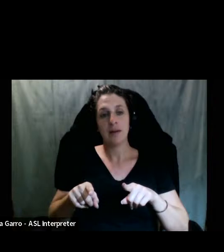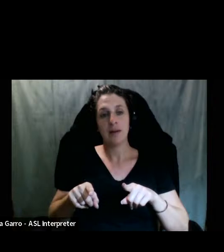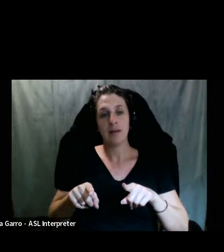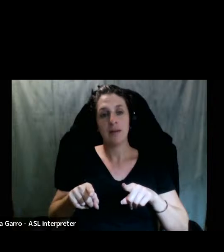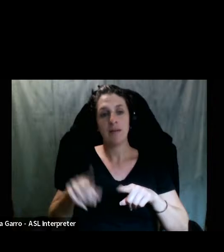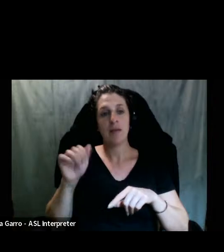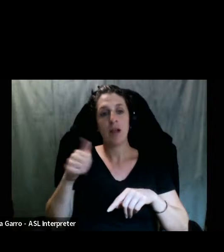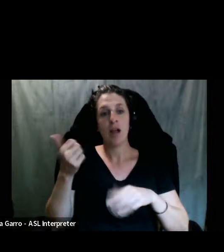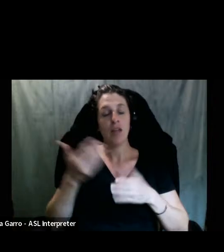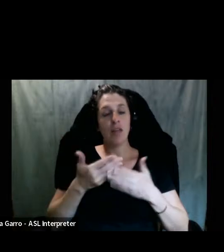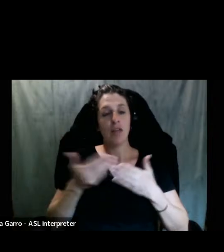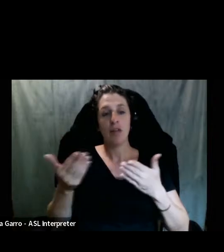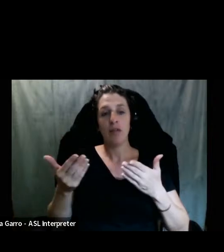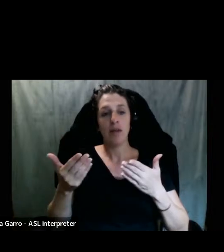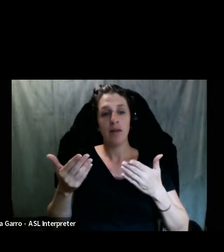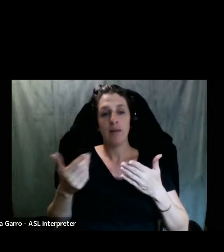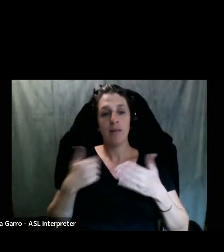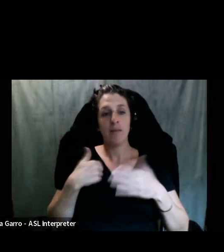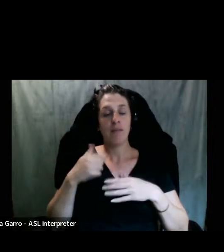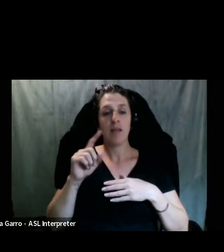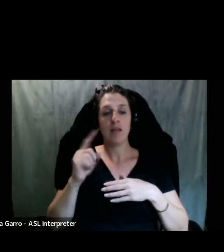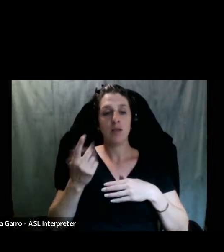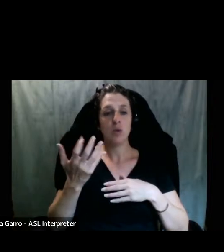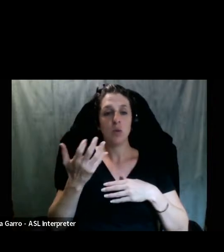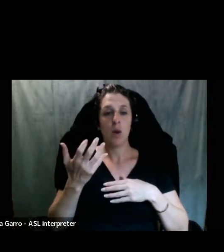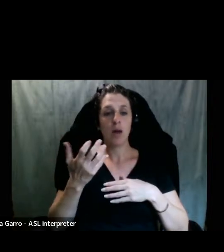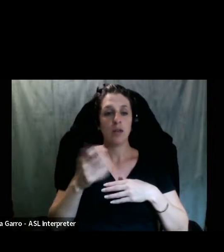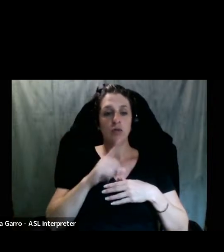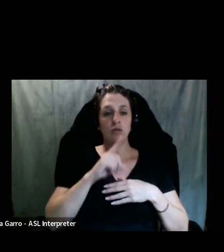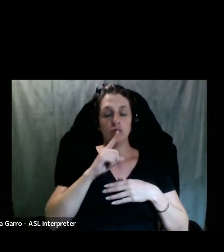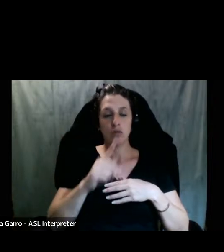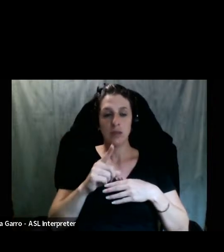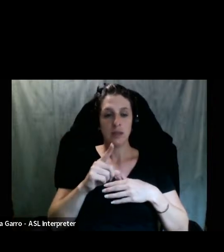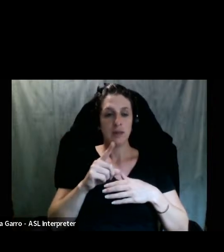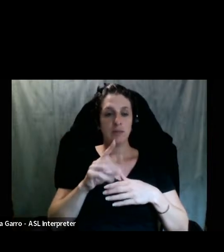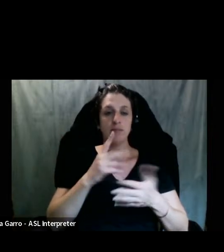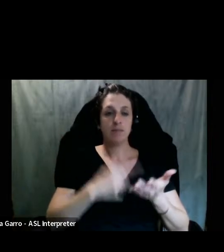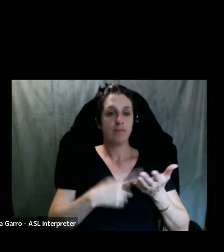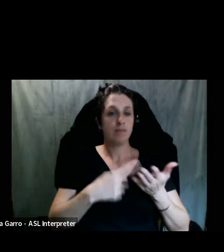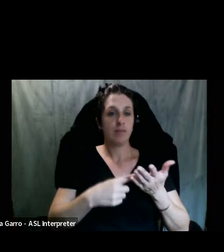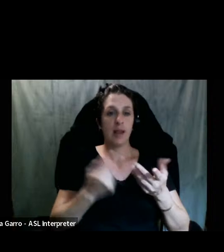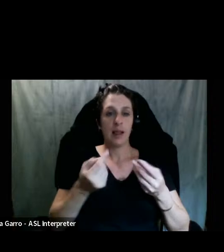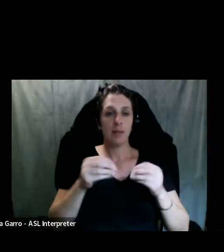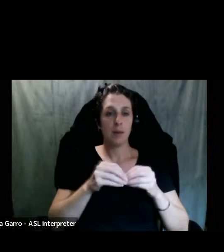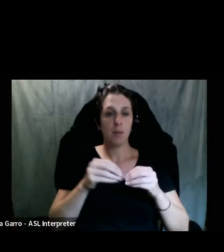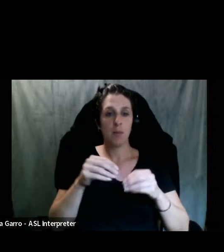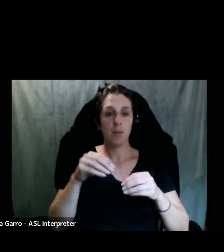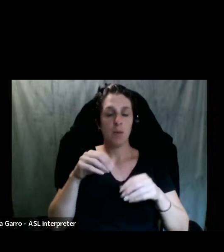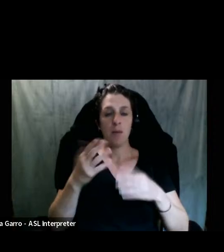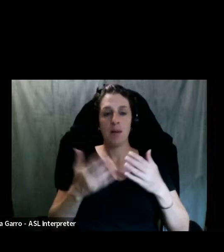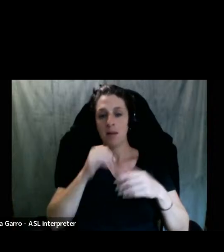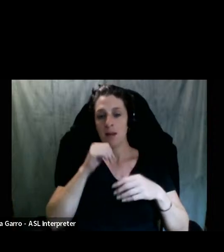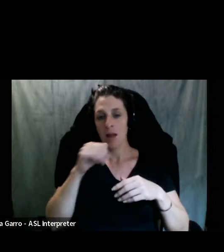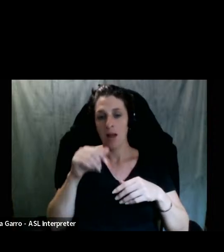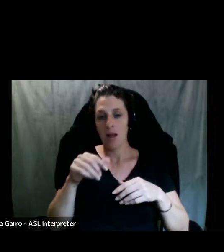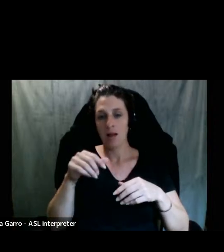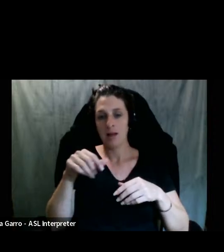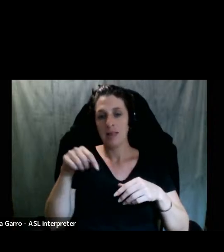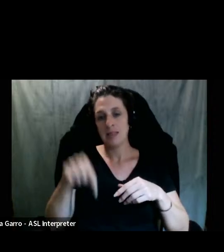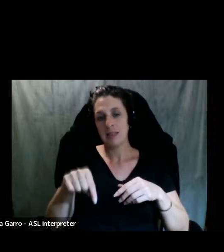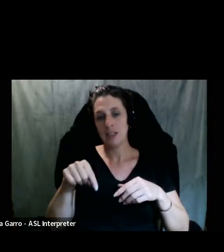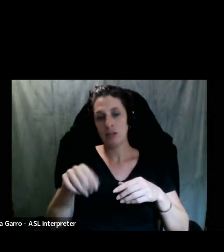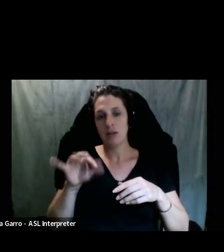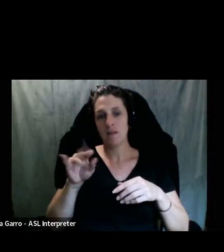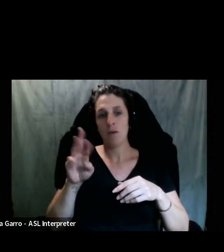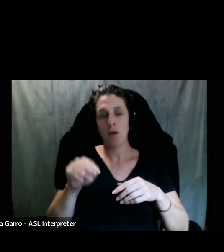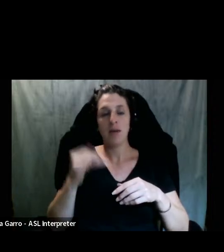The other thing I just wanted to kind of dig into a little bit more, maybe not in this forum, but you can tackle